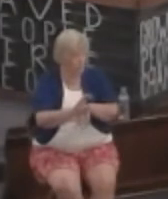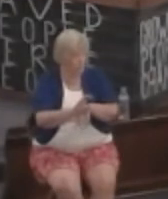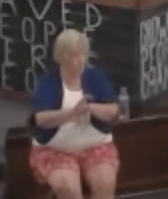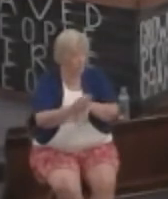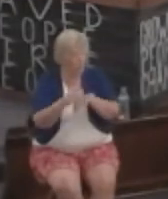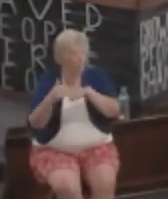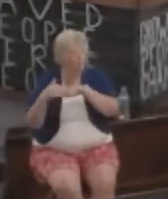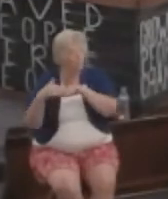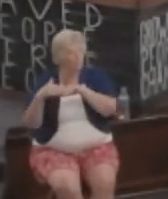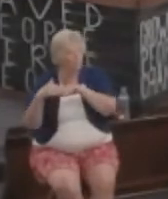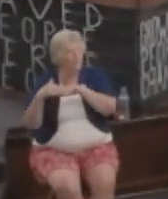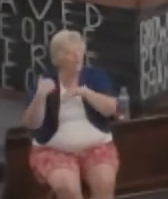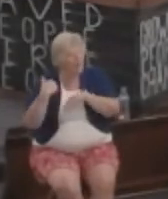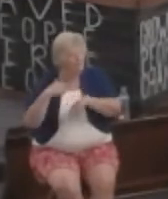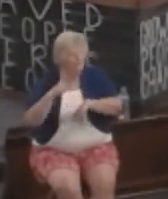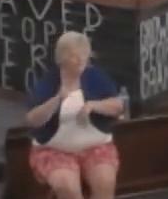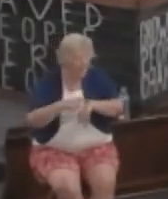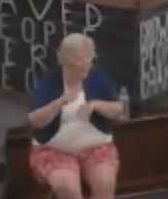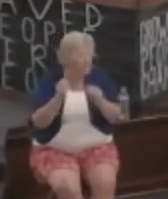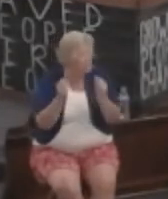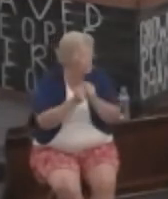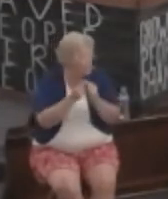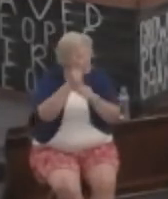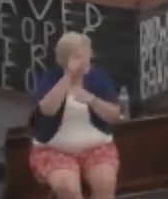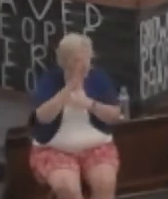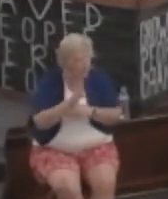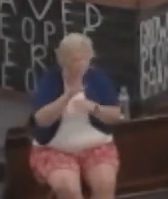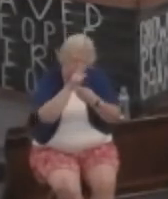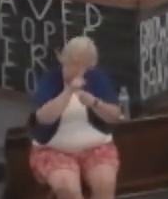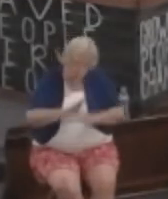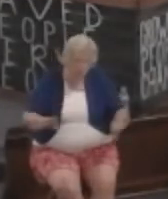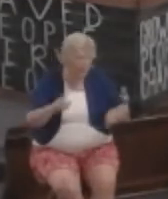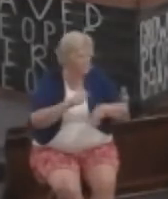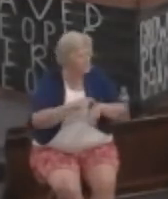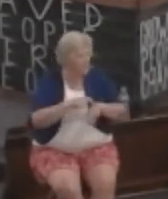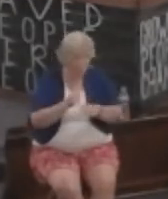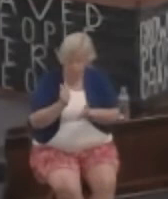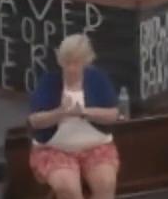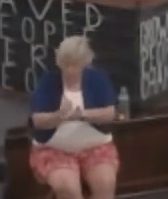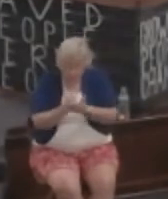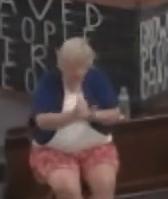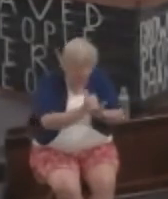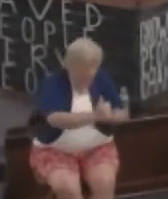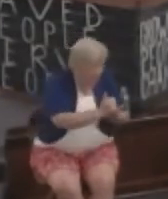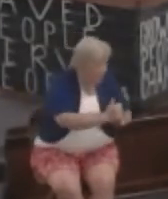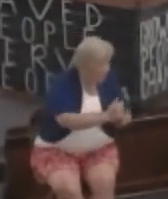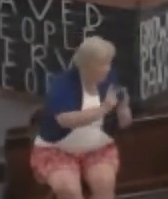spend time with God. We spend quiet times. We help others